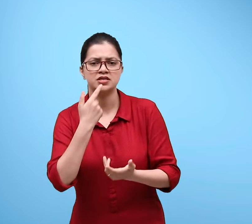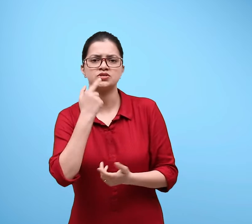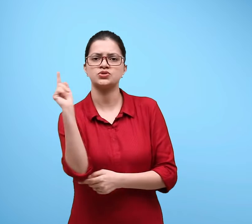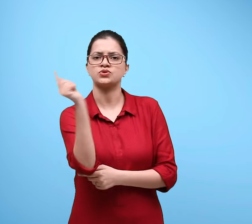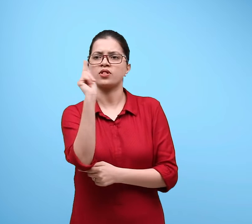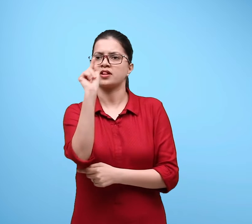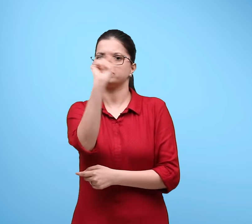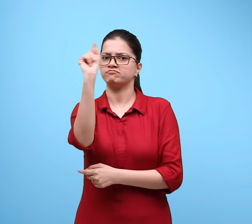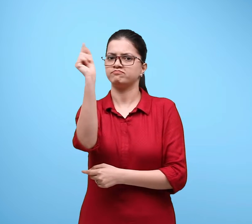chalk.